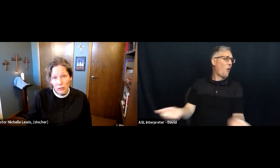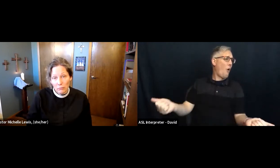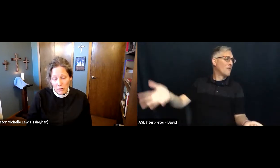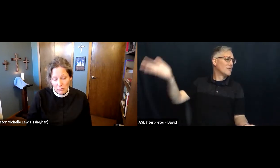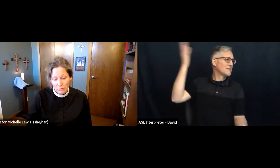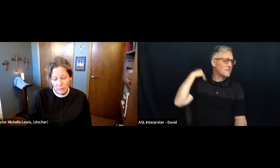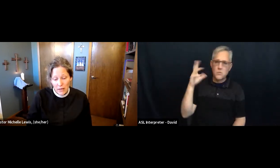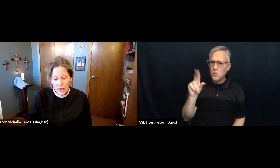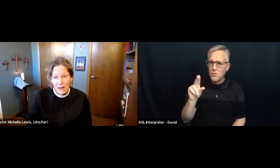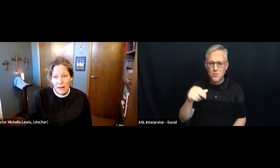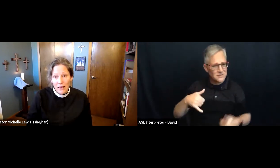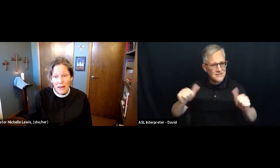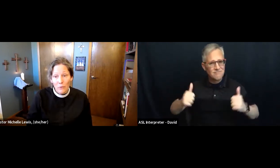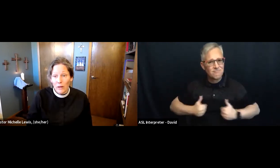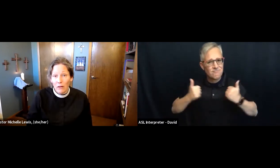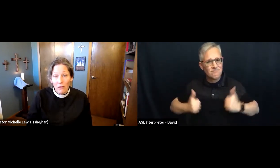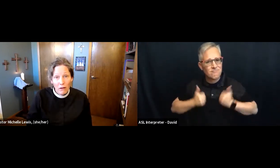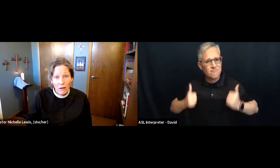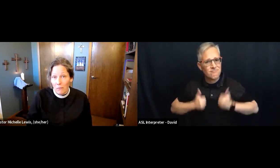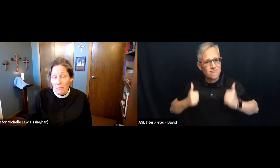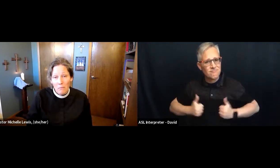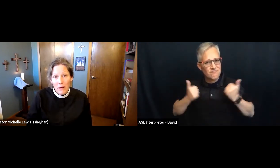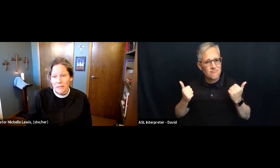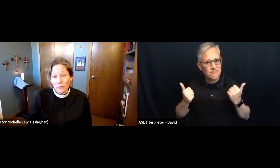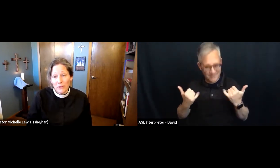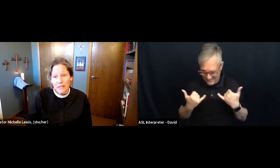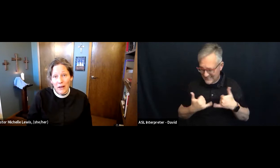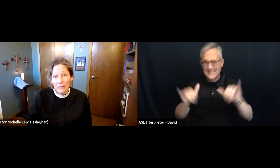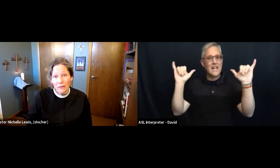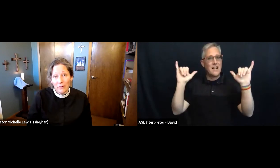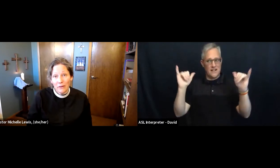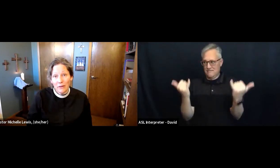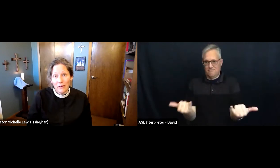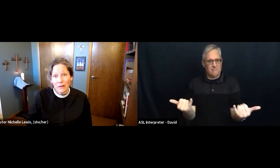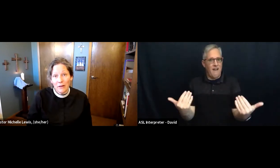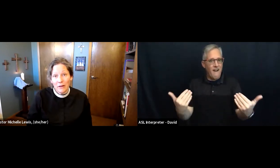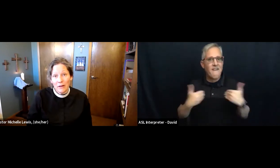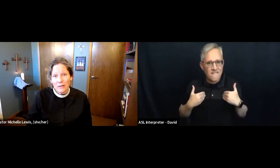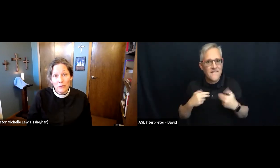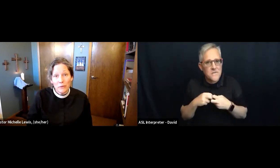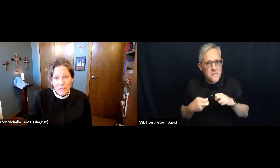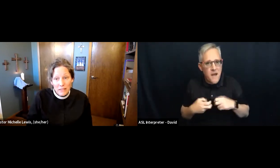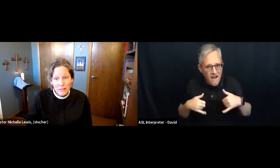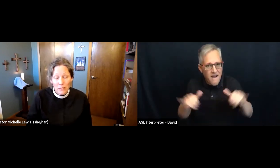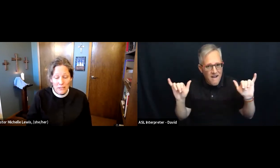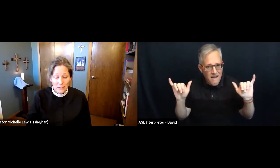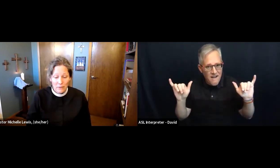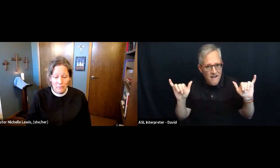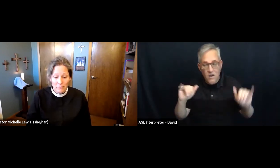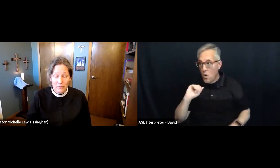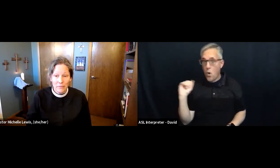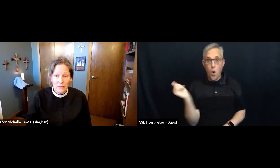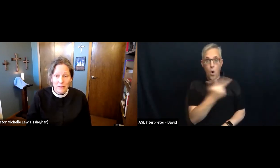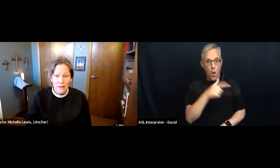It's a current problem. And we all must work together to resist